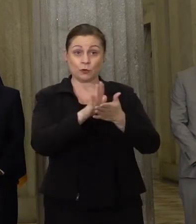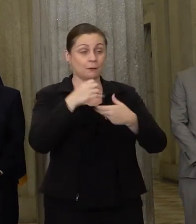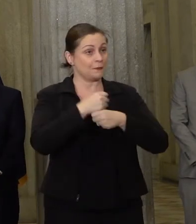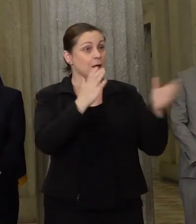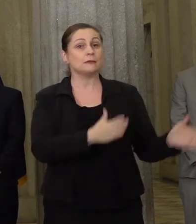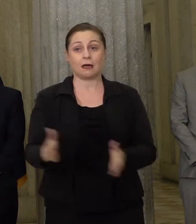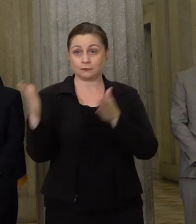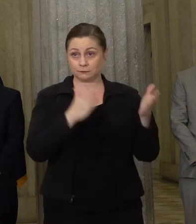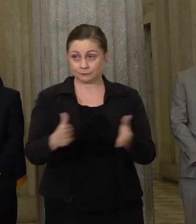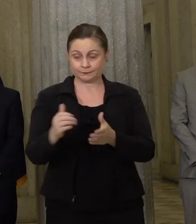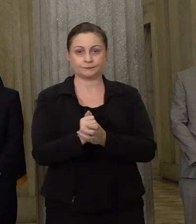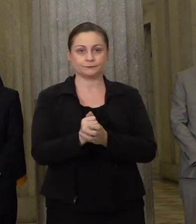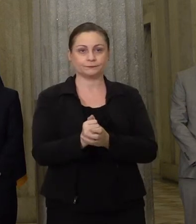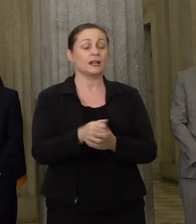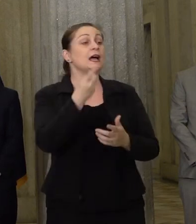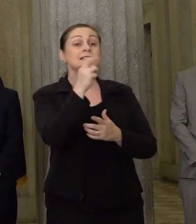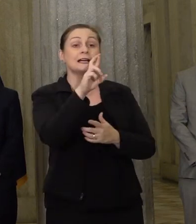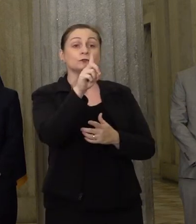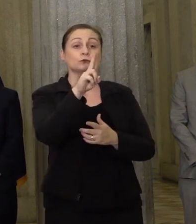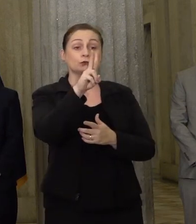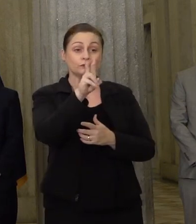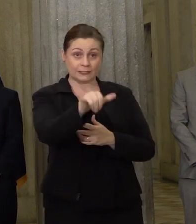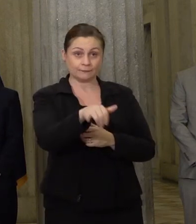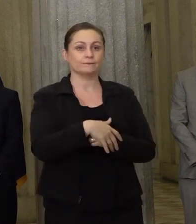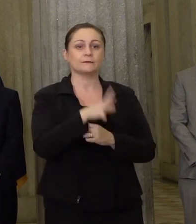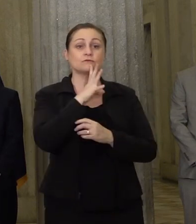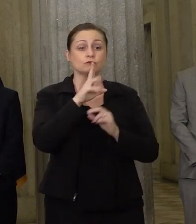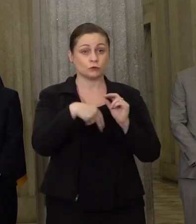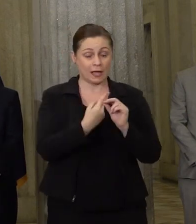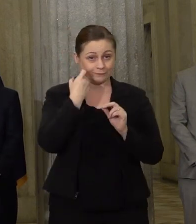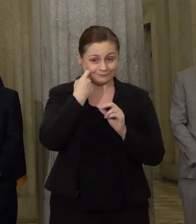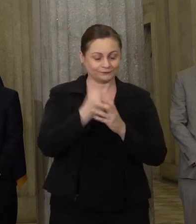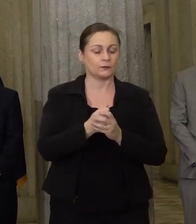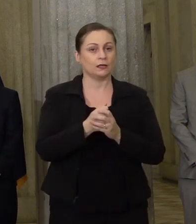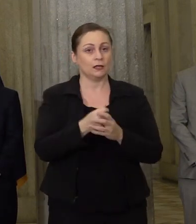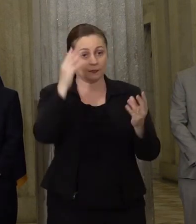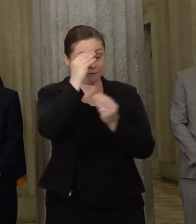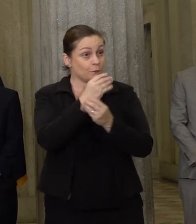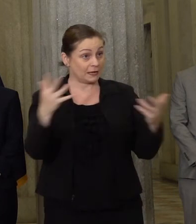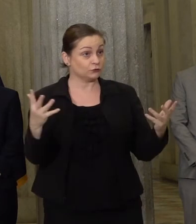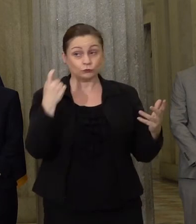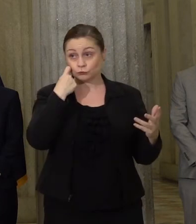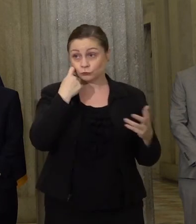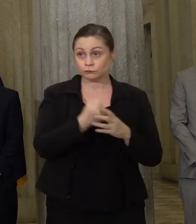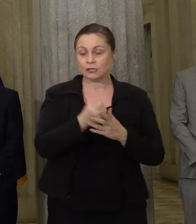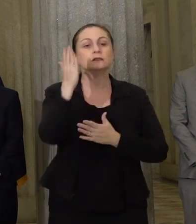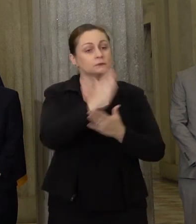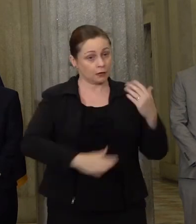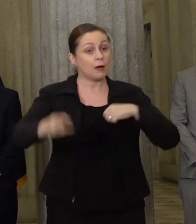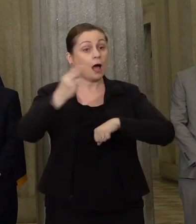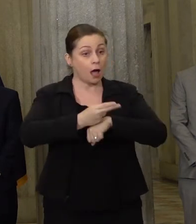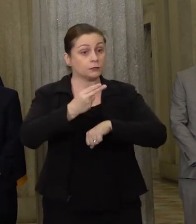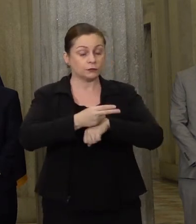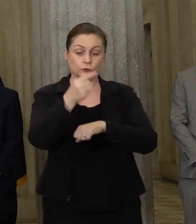something that Dr. Duvey touched on for a moment, and that is the information we received recently. There are some hospitals, particularly in